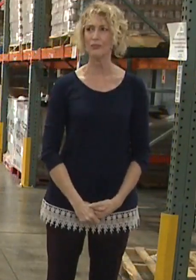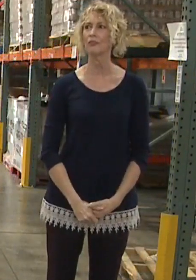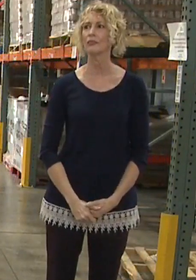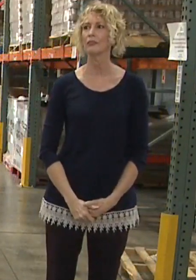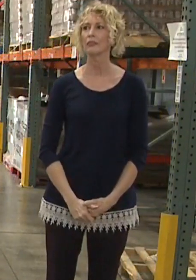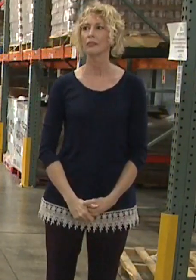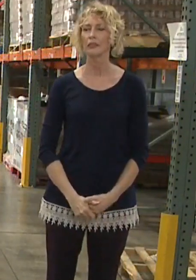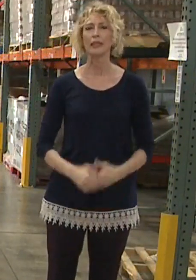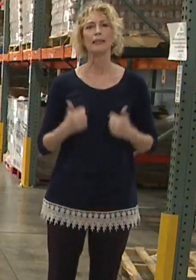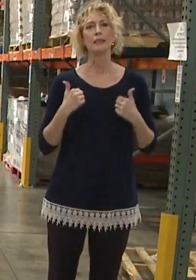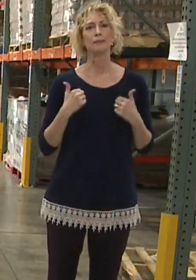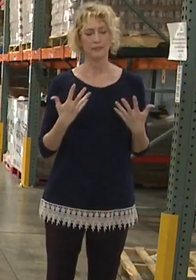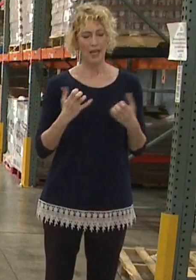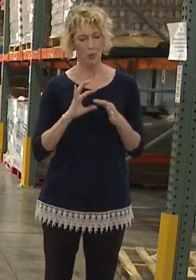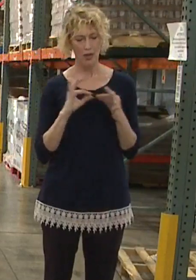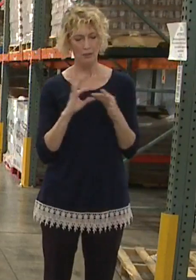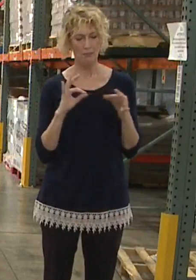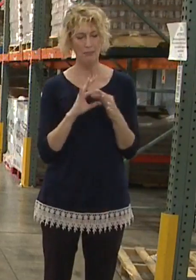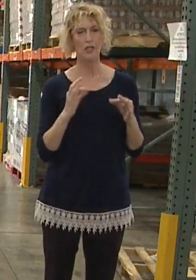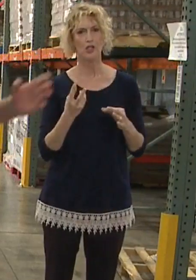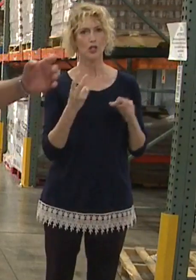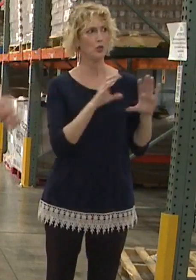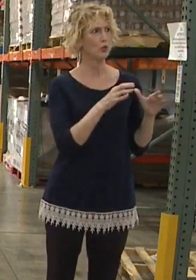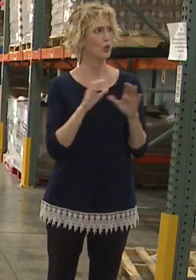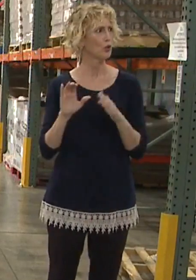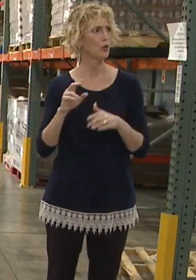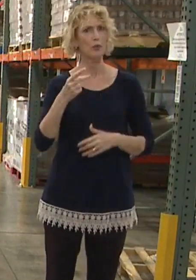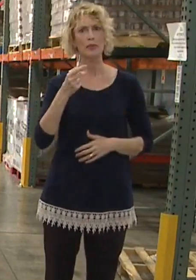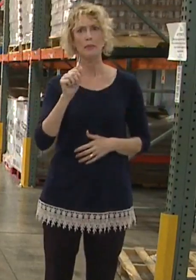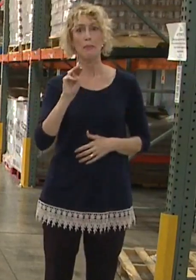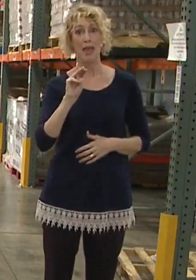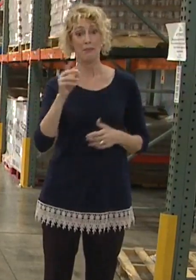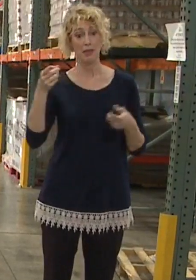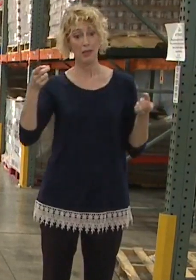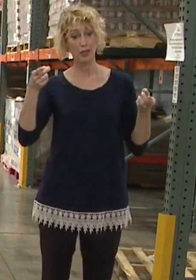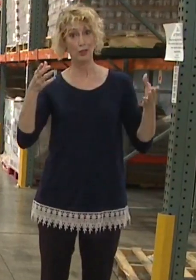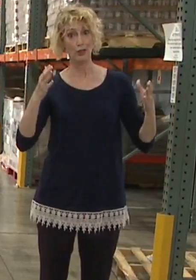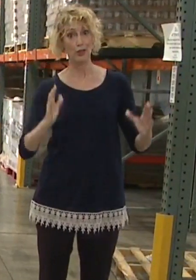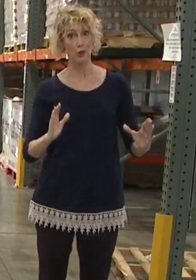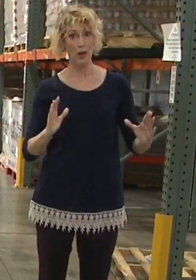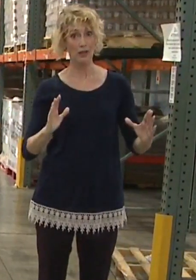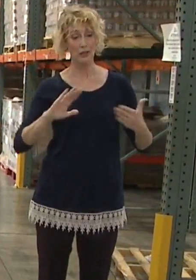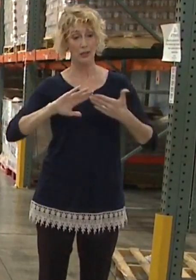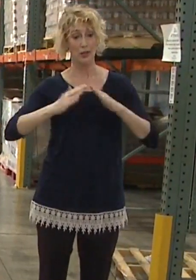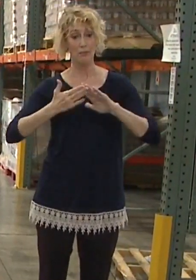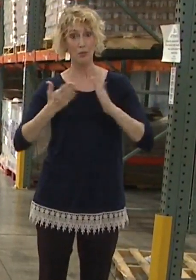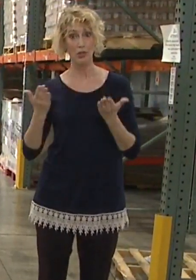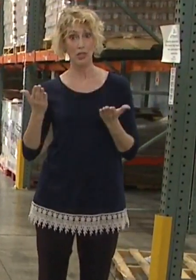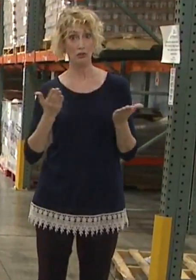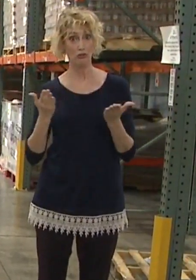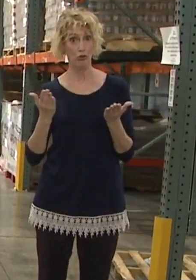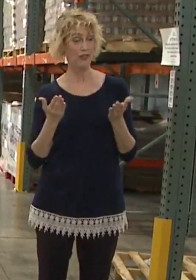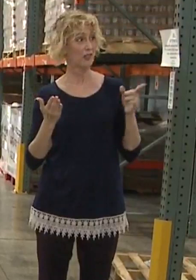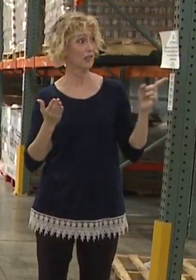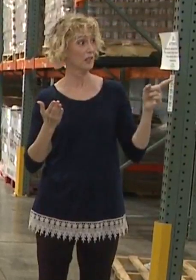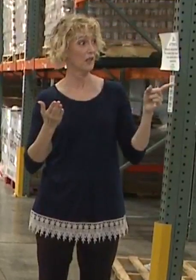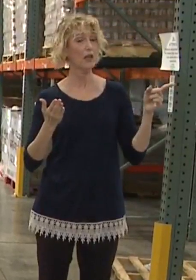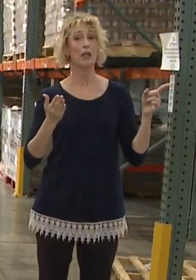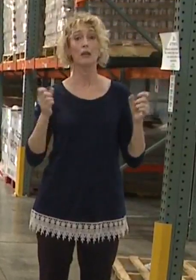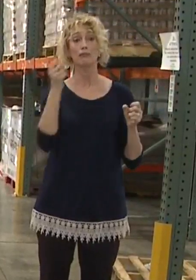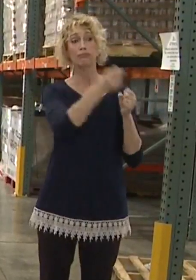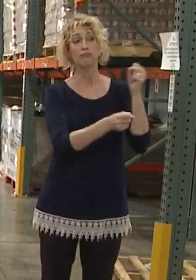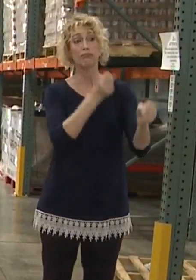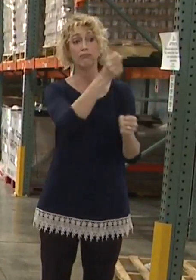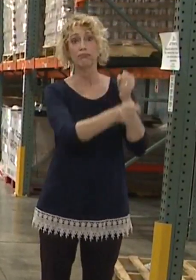I just wanted to mention two other groups. One, Pam Woody Oakland, who's our director of community services, who's out there housing people